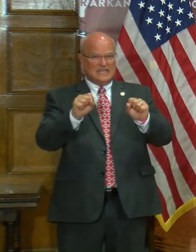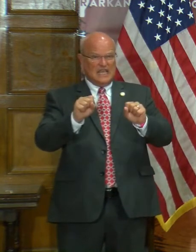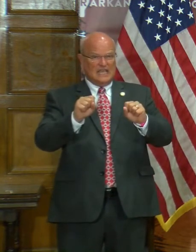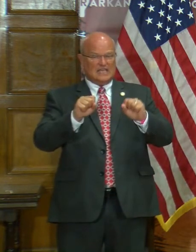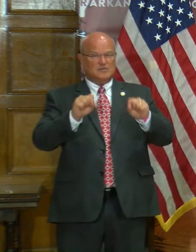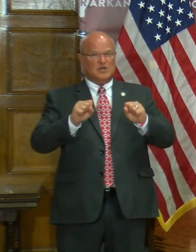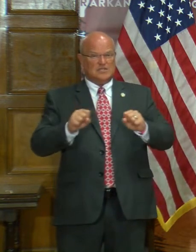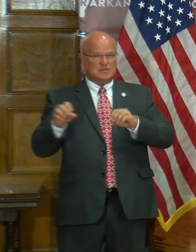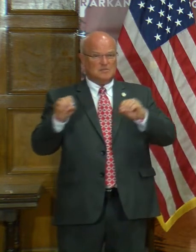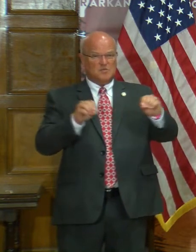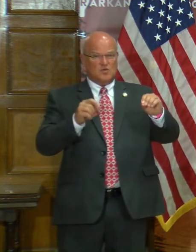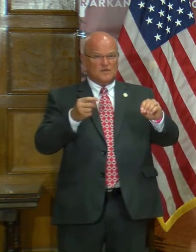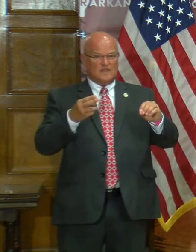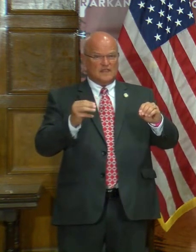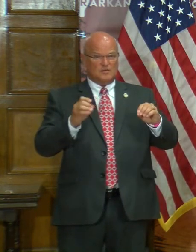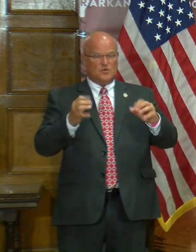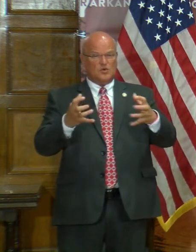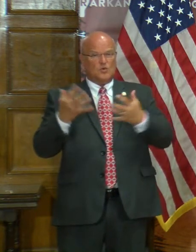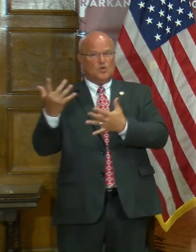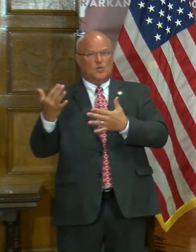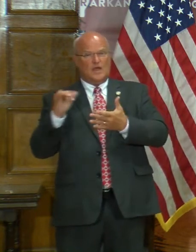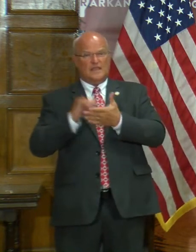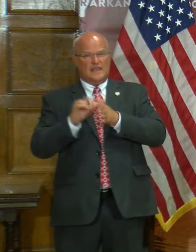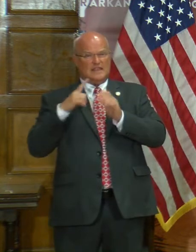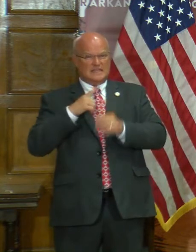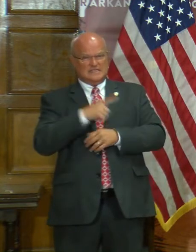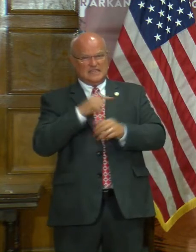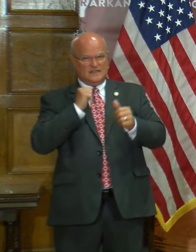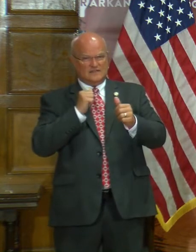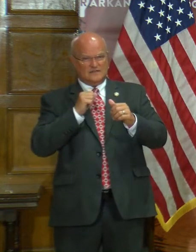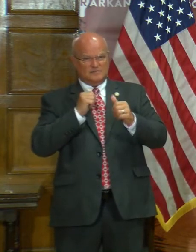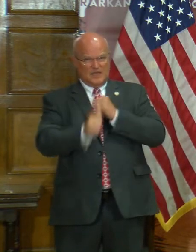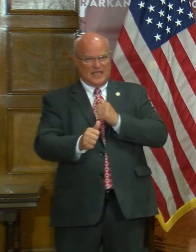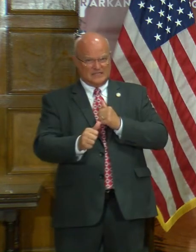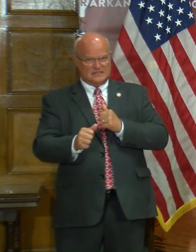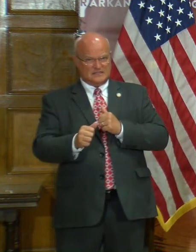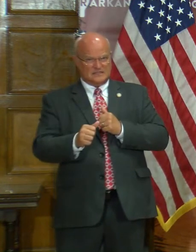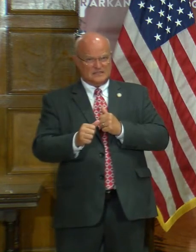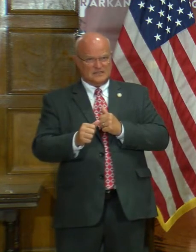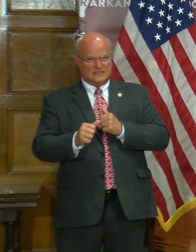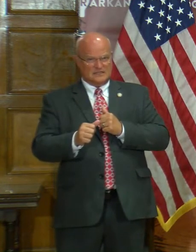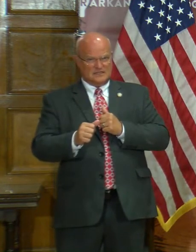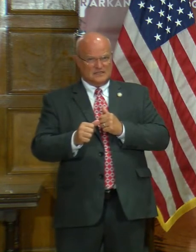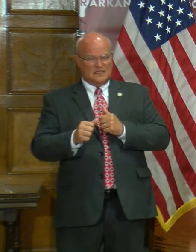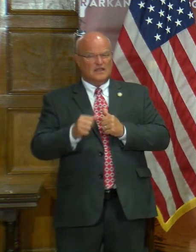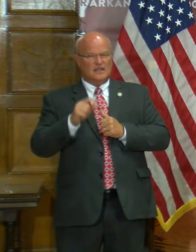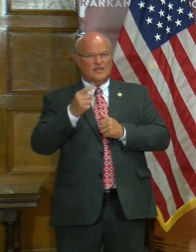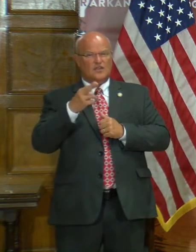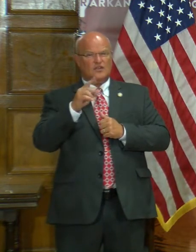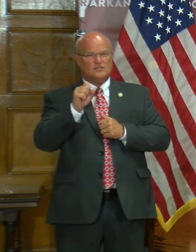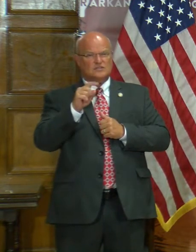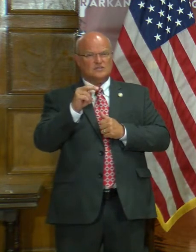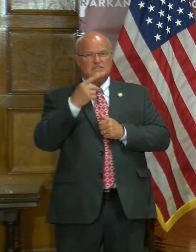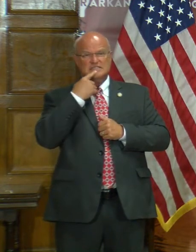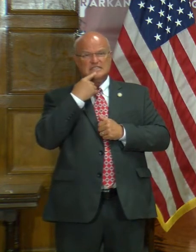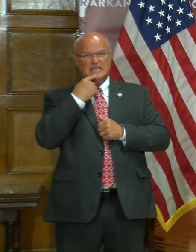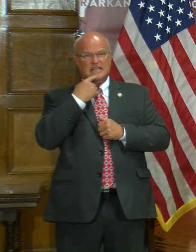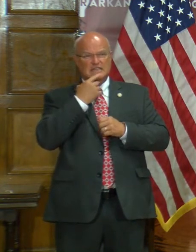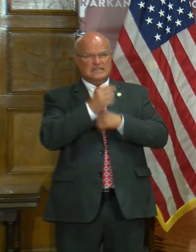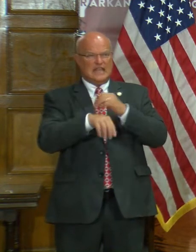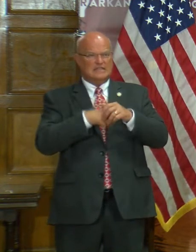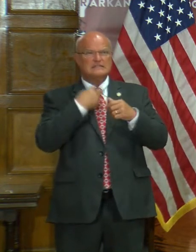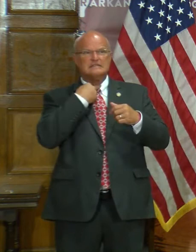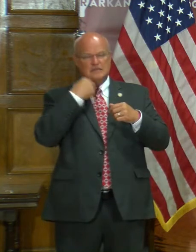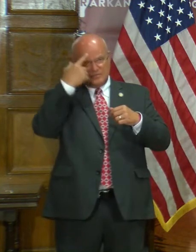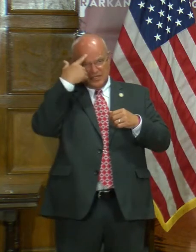in possibly moving them, or do you want to wait on that legislative action? Because Secretary of State Thurston did put out a statement saying his hands are kind of